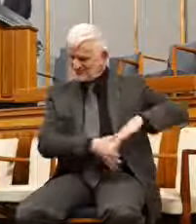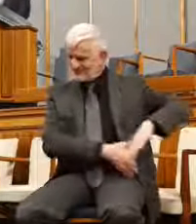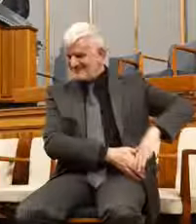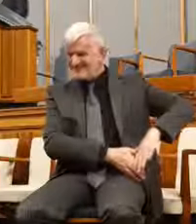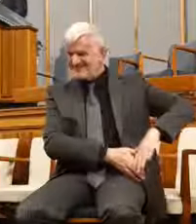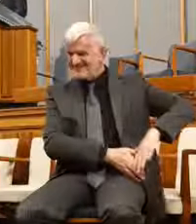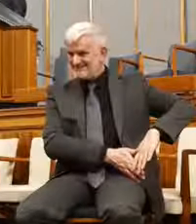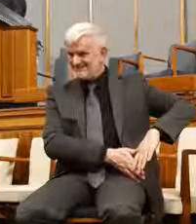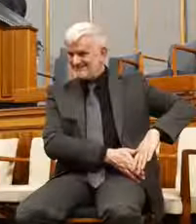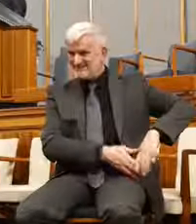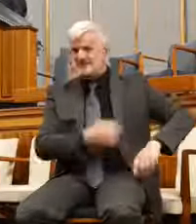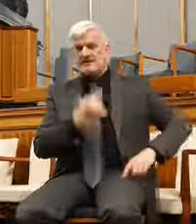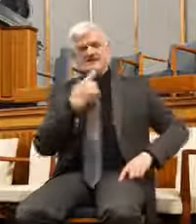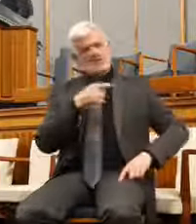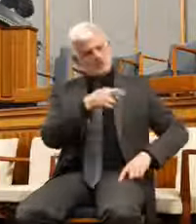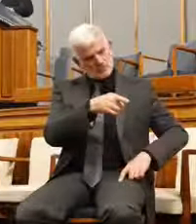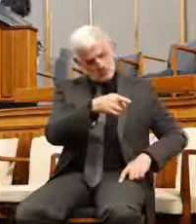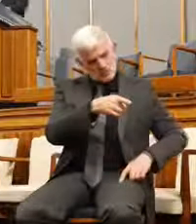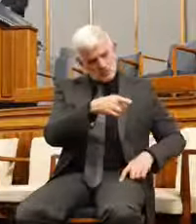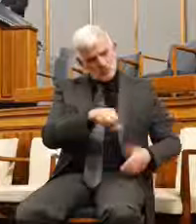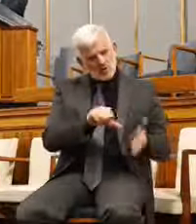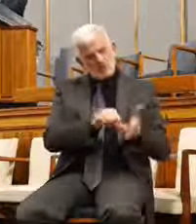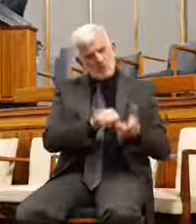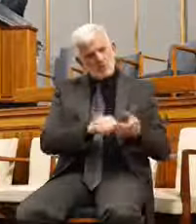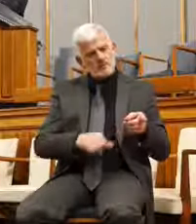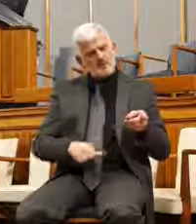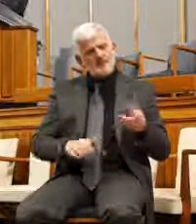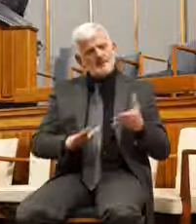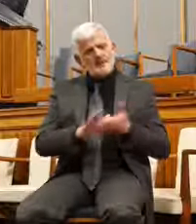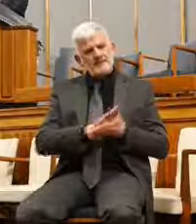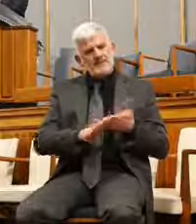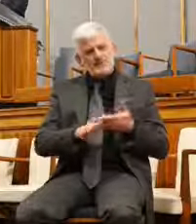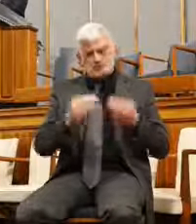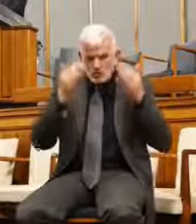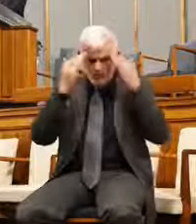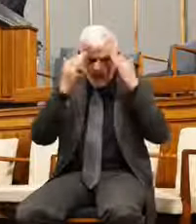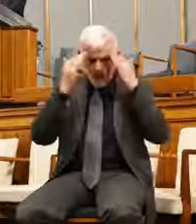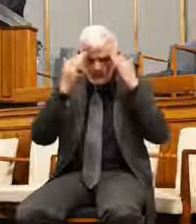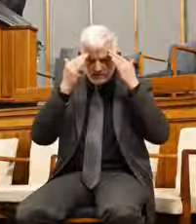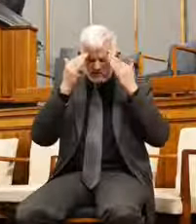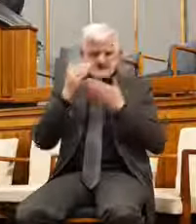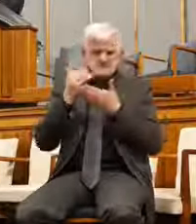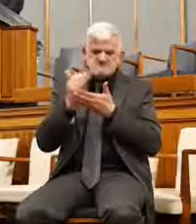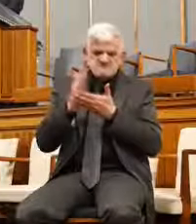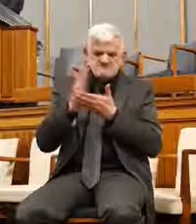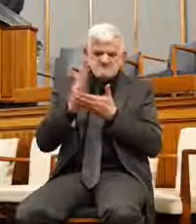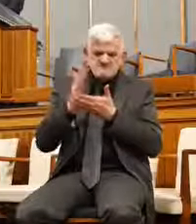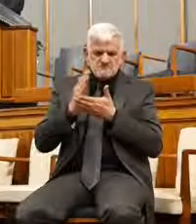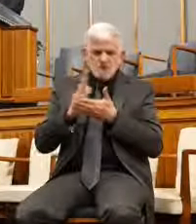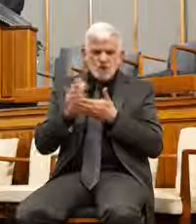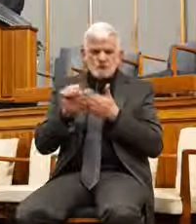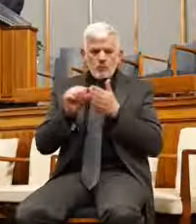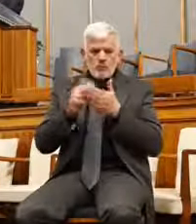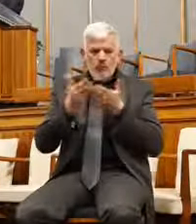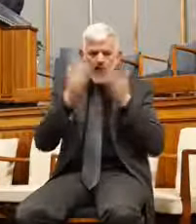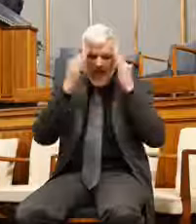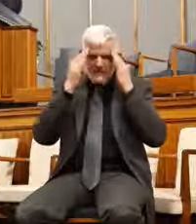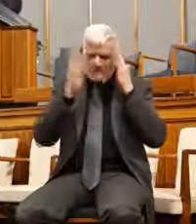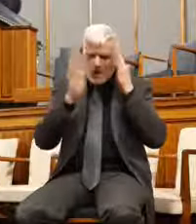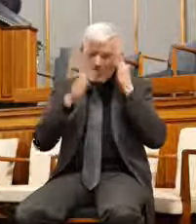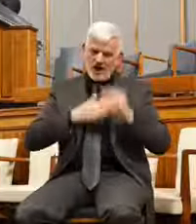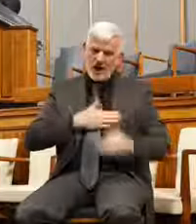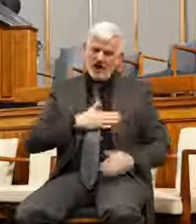says, is not that you're intellectually unconvinced. It's not a problem in your head. It's a problem